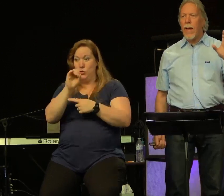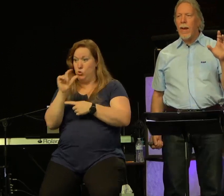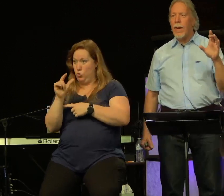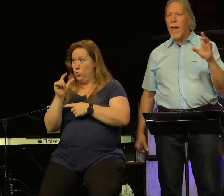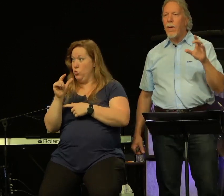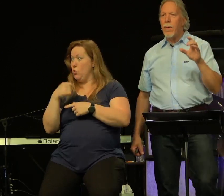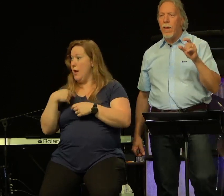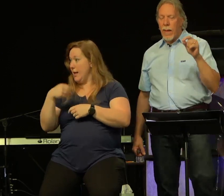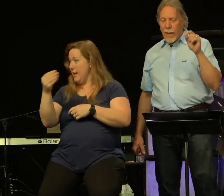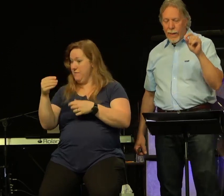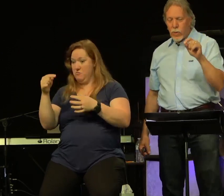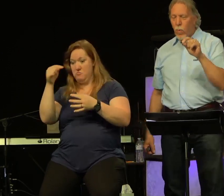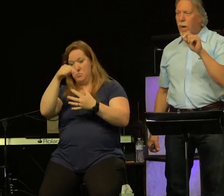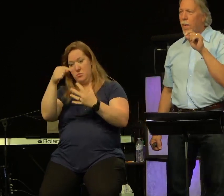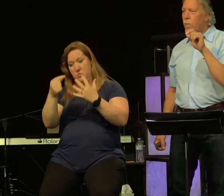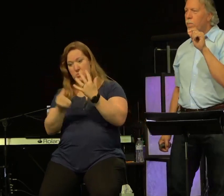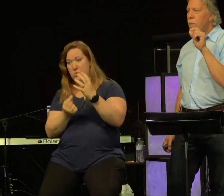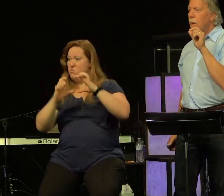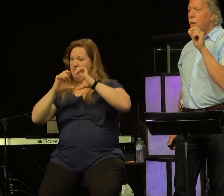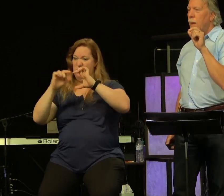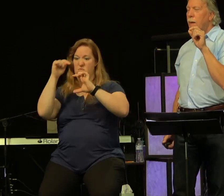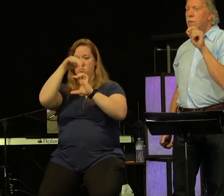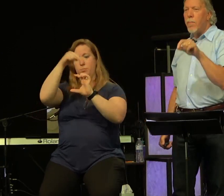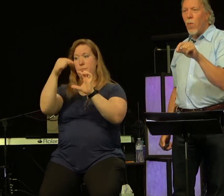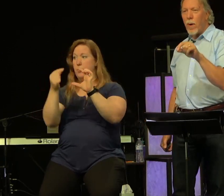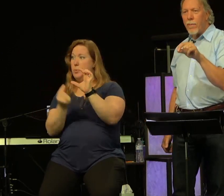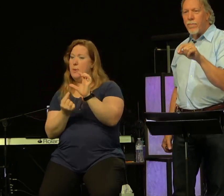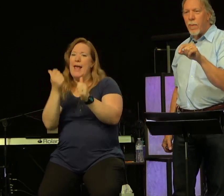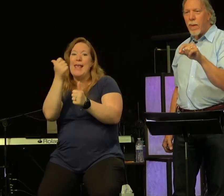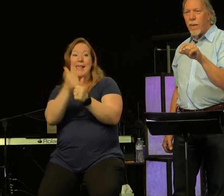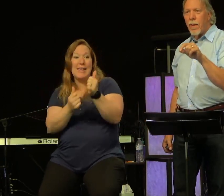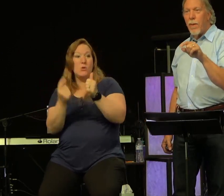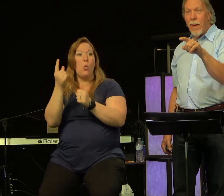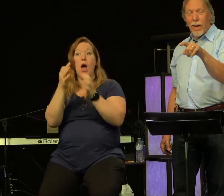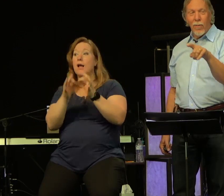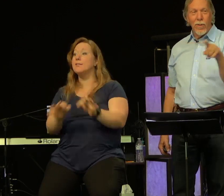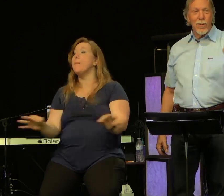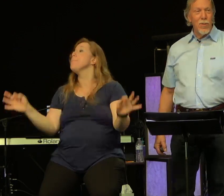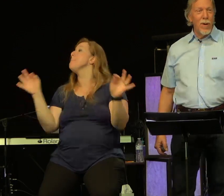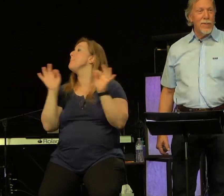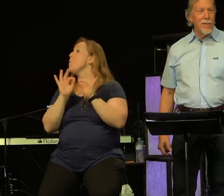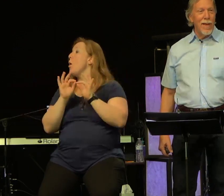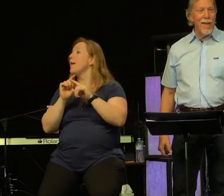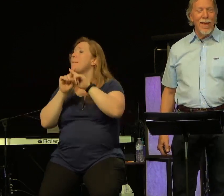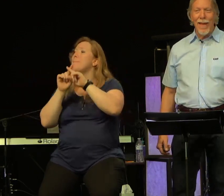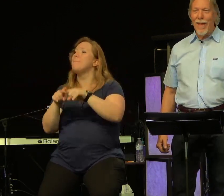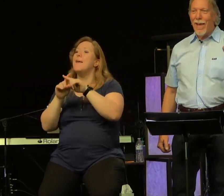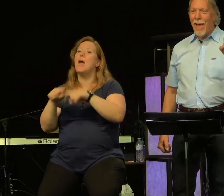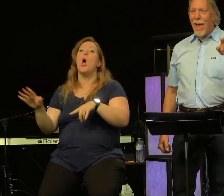that I handed out, each one of them is important, depending on your situation.